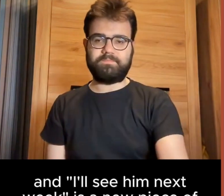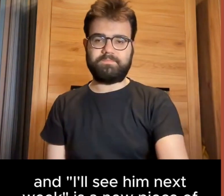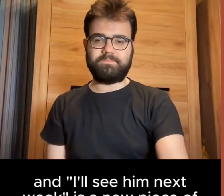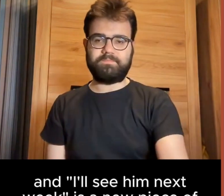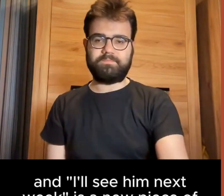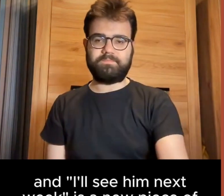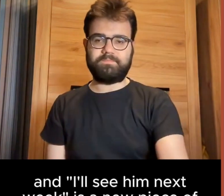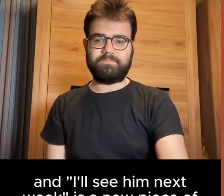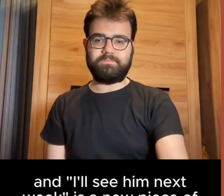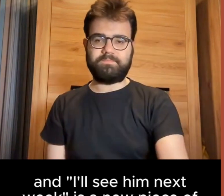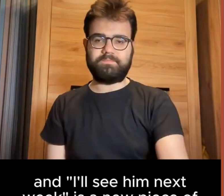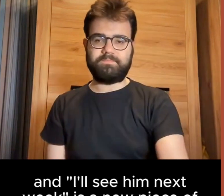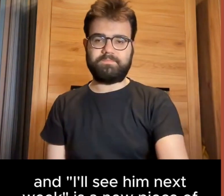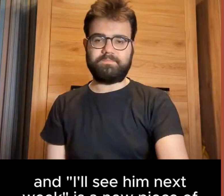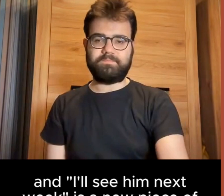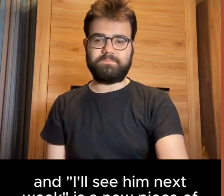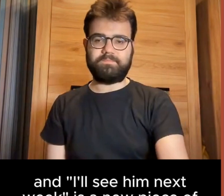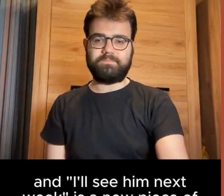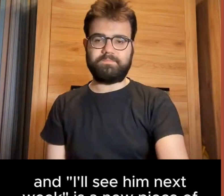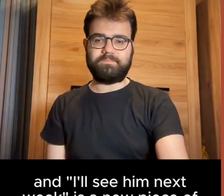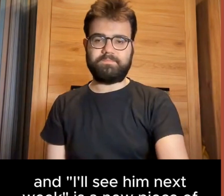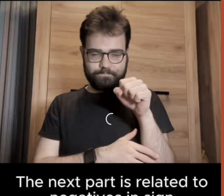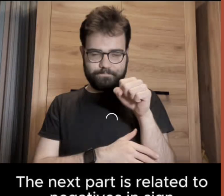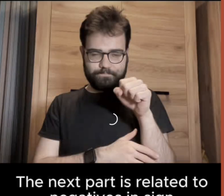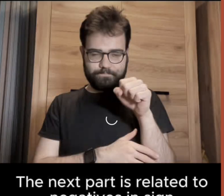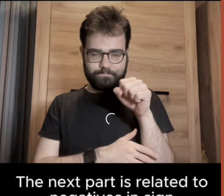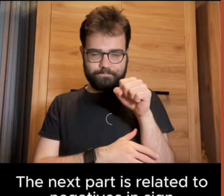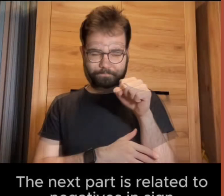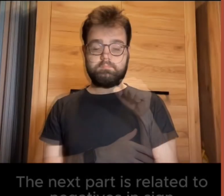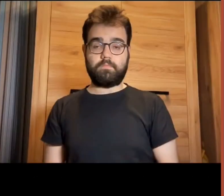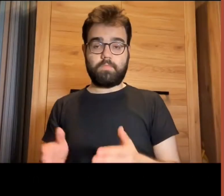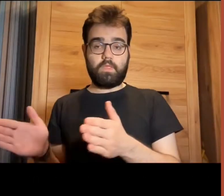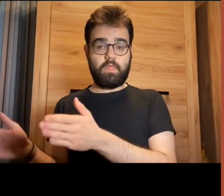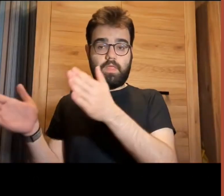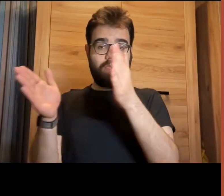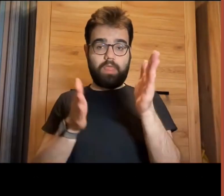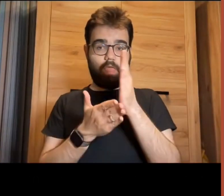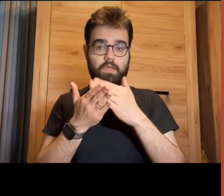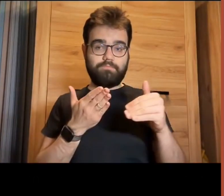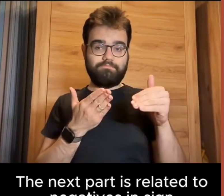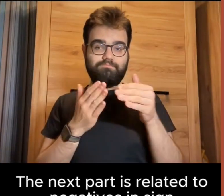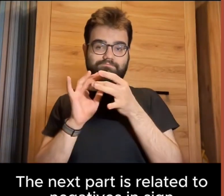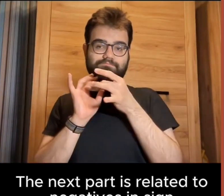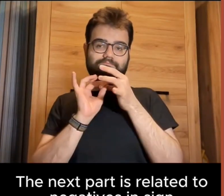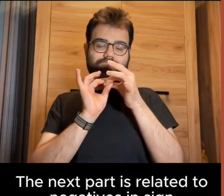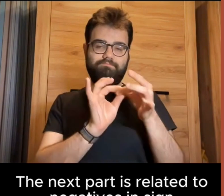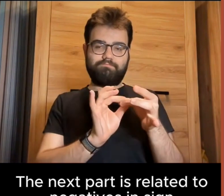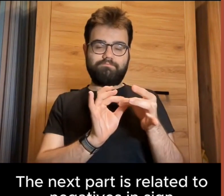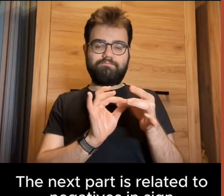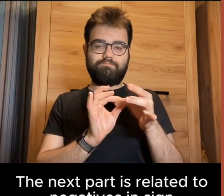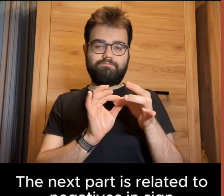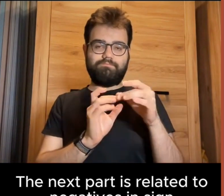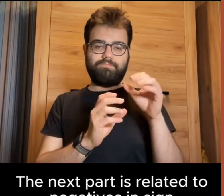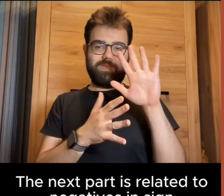I'll see Bill next week. So I will see him next week. That's a new piece of information. Next topic is